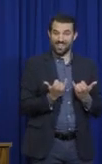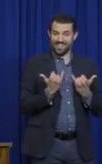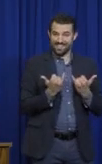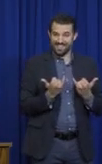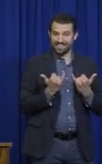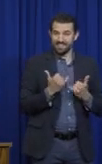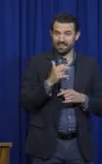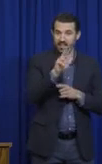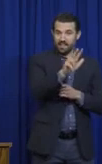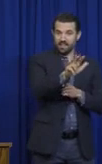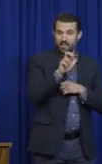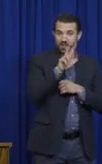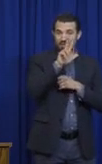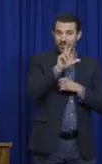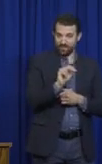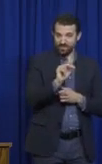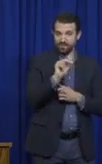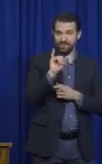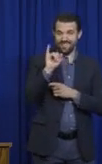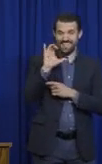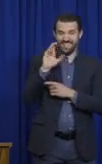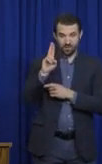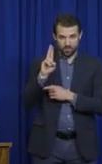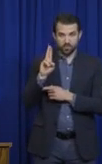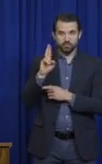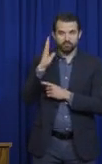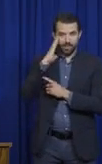total ICU beds across the state,